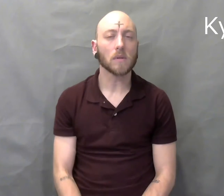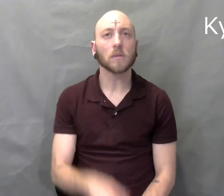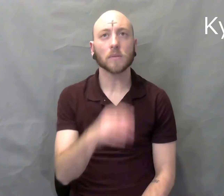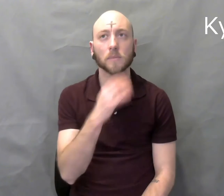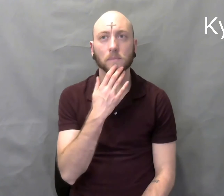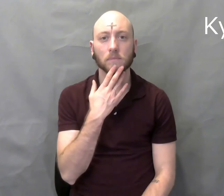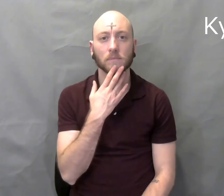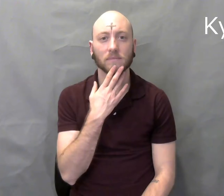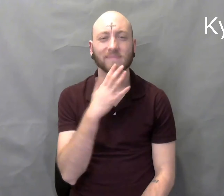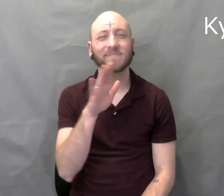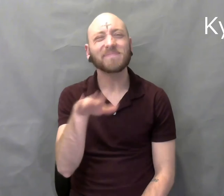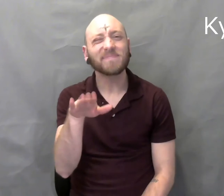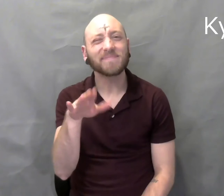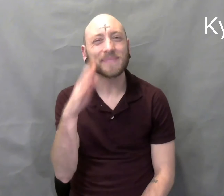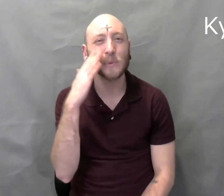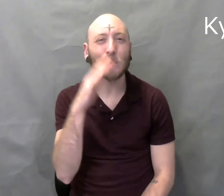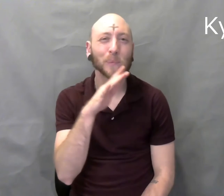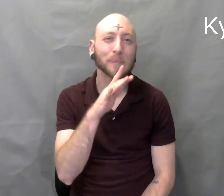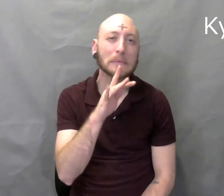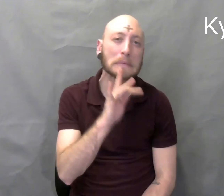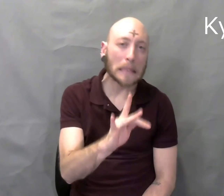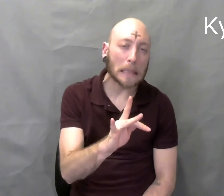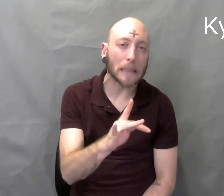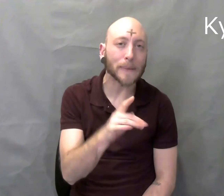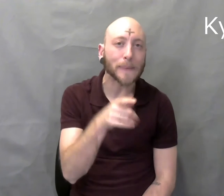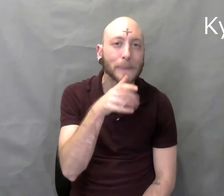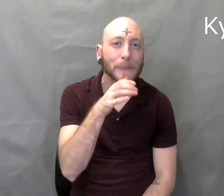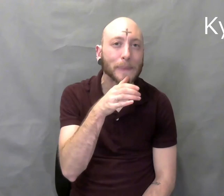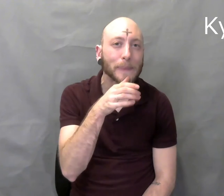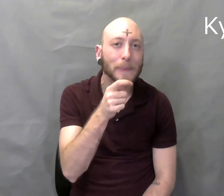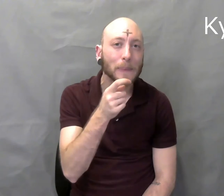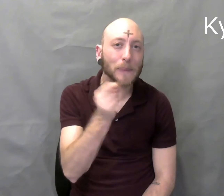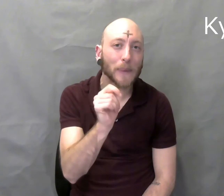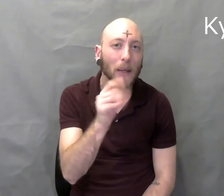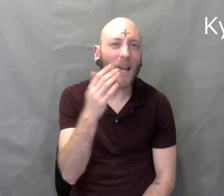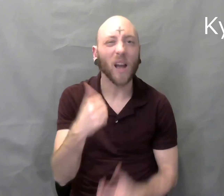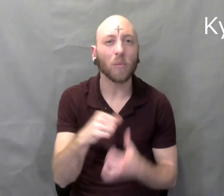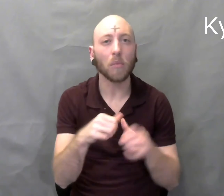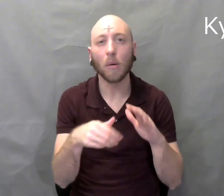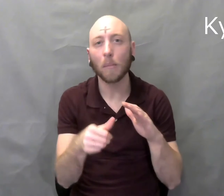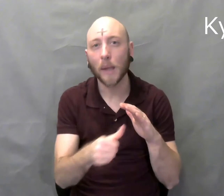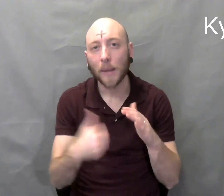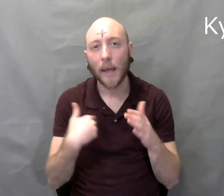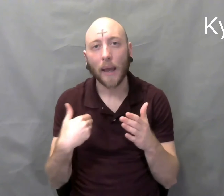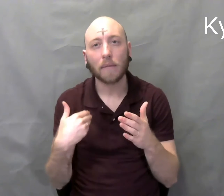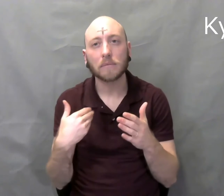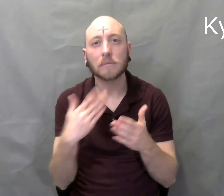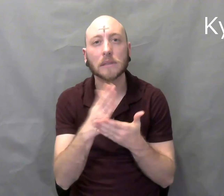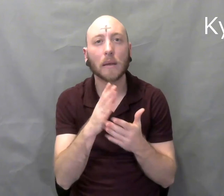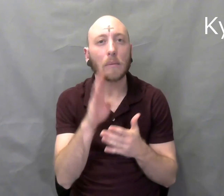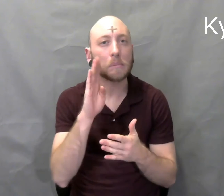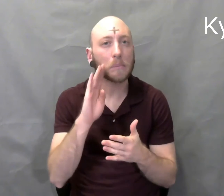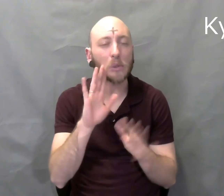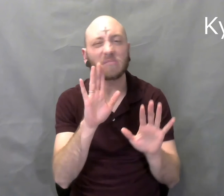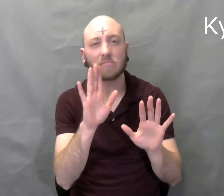well, I first like took sips like at 8 years old because I remember downstairs in the basement there was like beers, but like